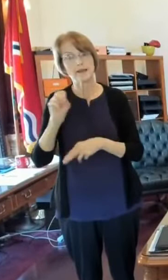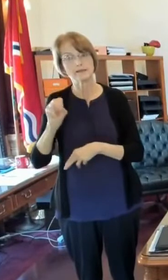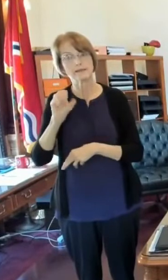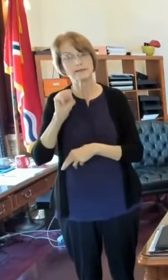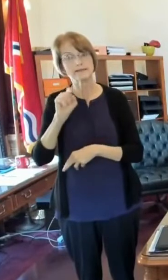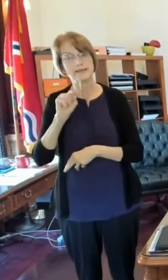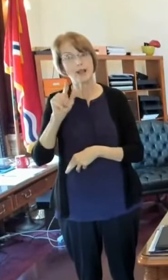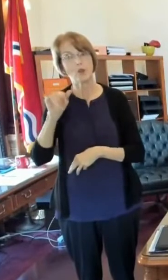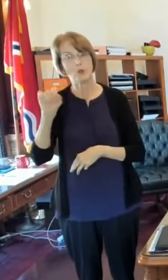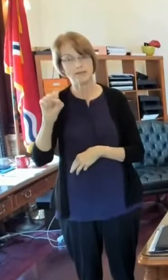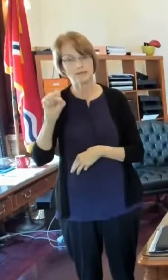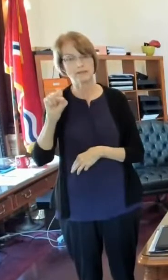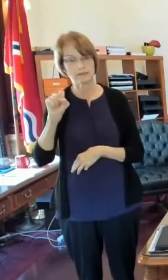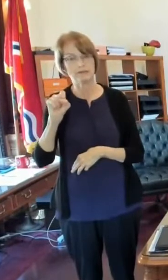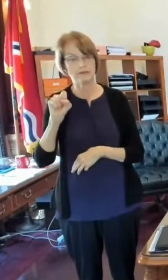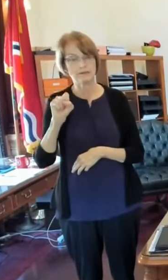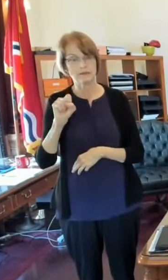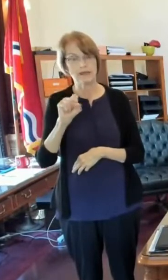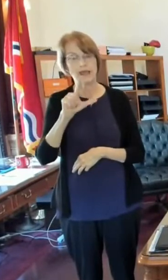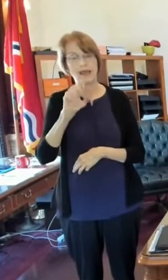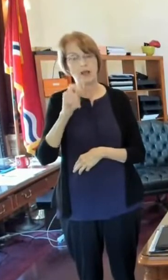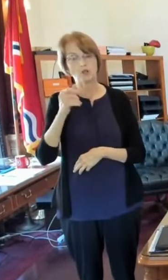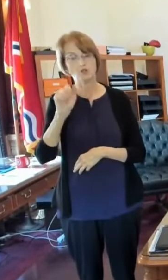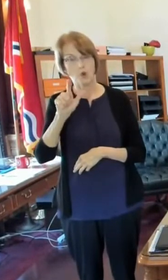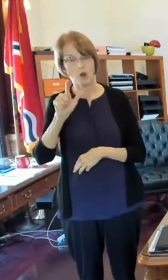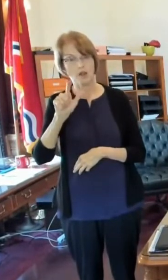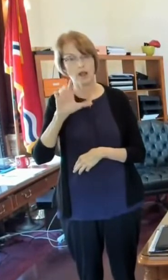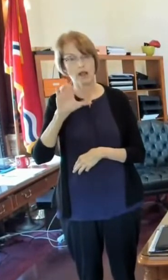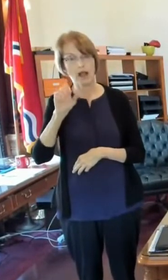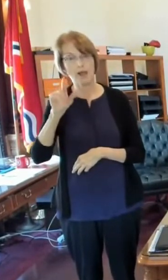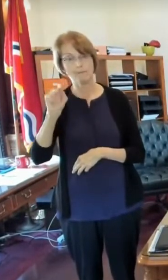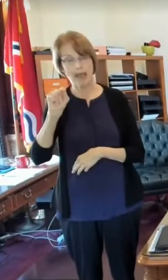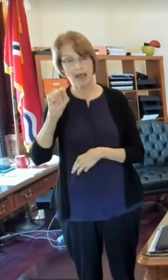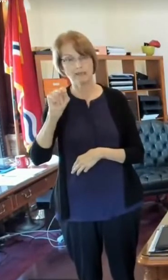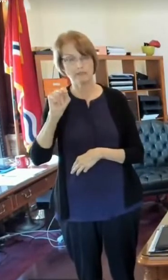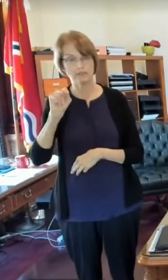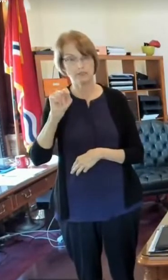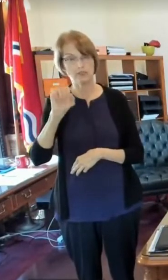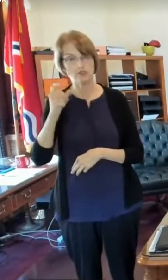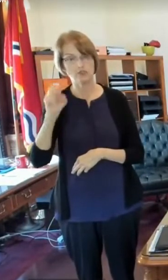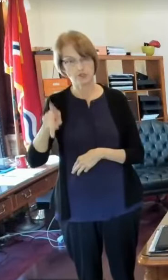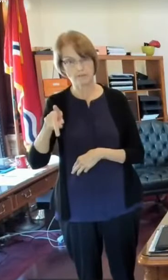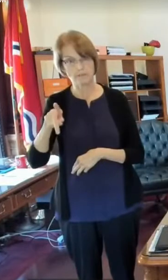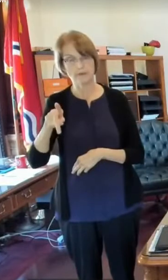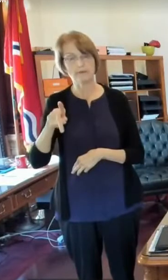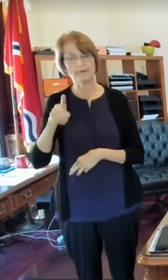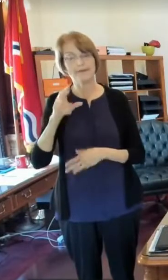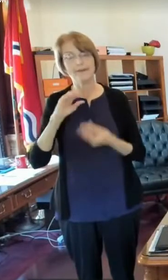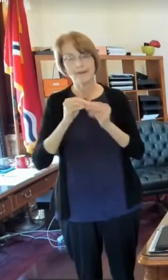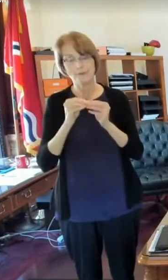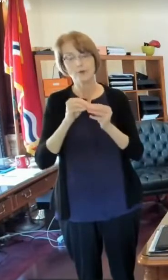Louis. It's a littoral combat ship, therefore LCS 19.